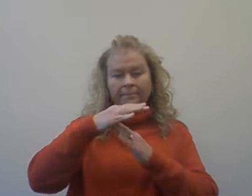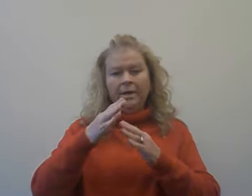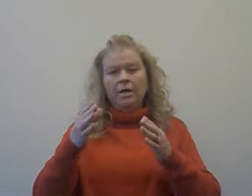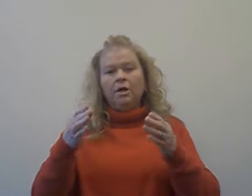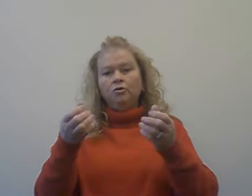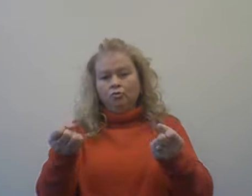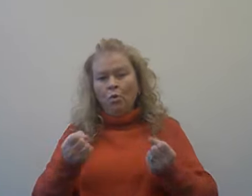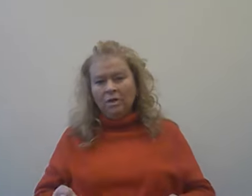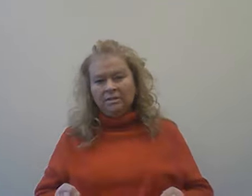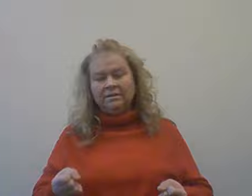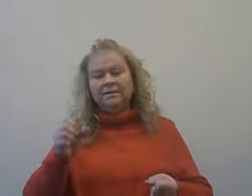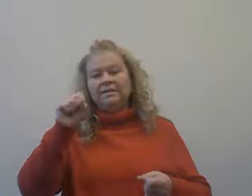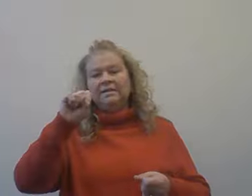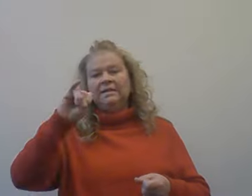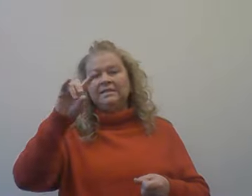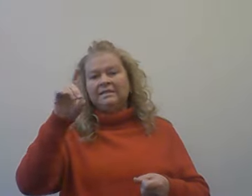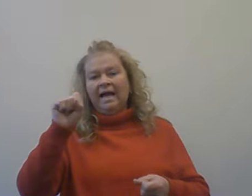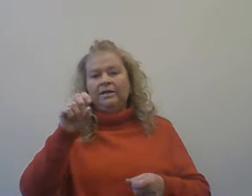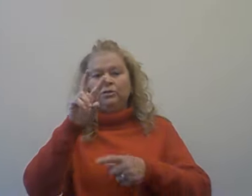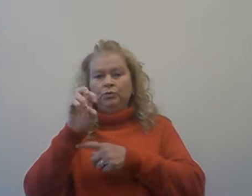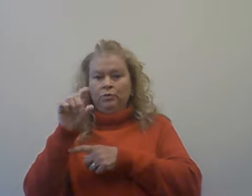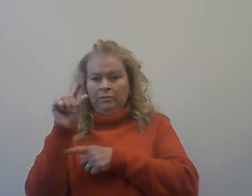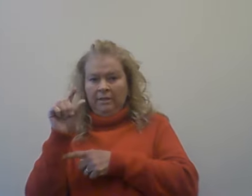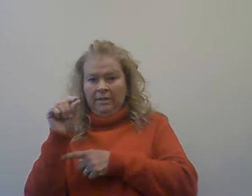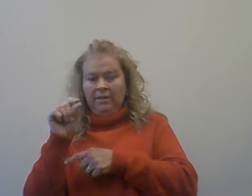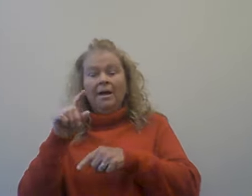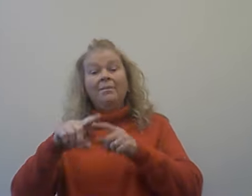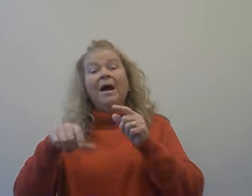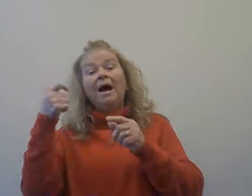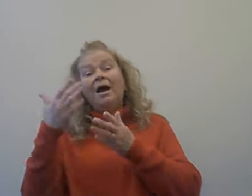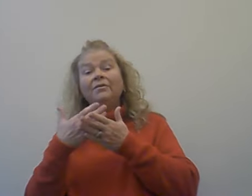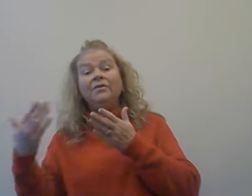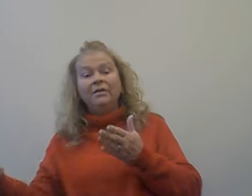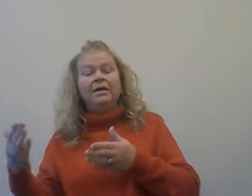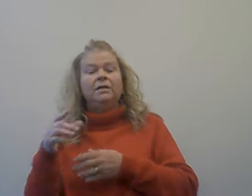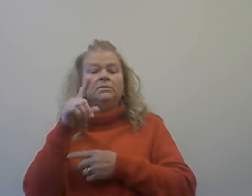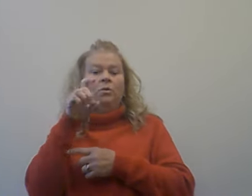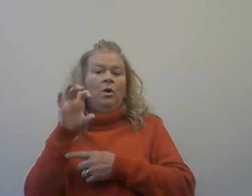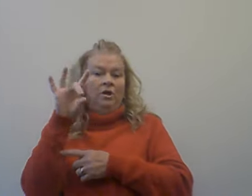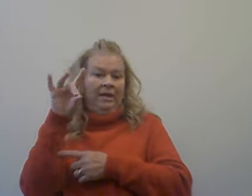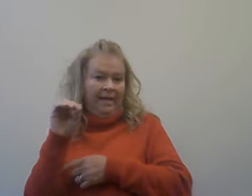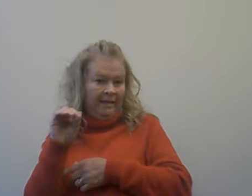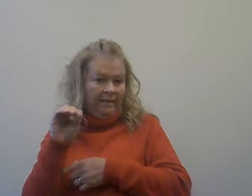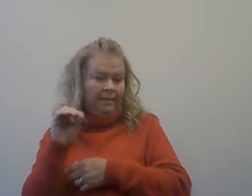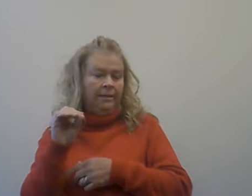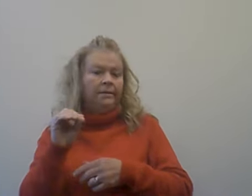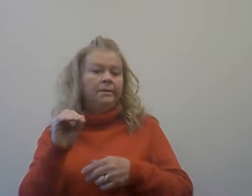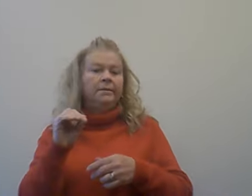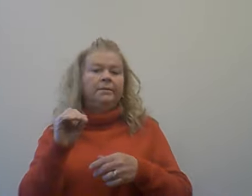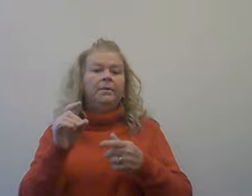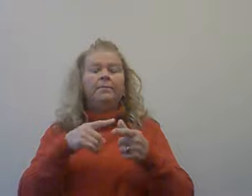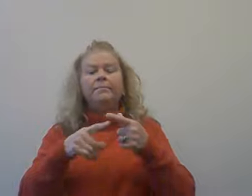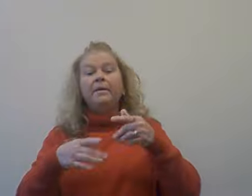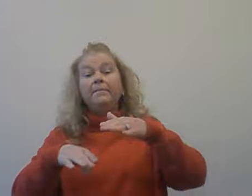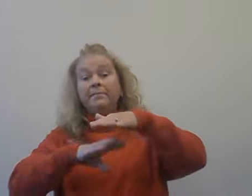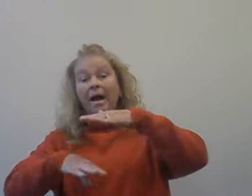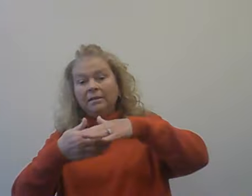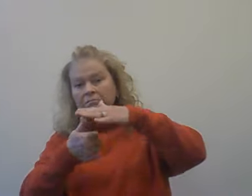and everything else to 180, except things like the underside of the bottom and the underside of the top. I'll call 150 good enough.